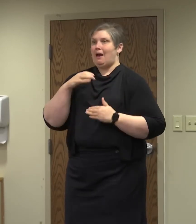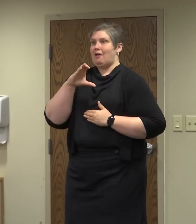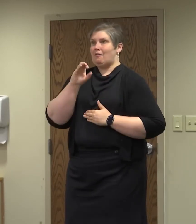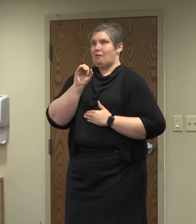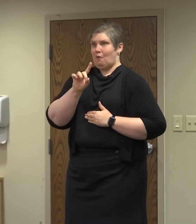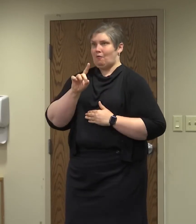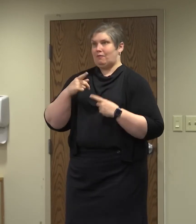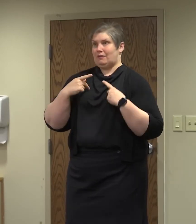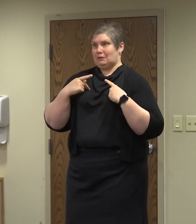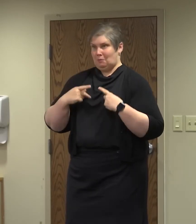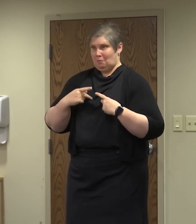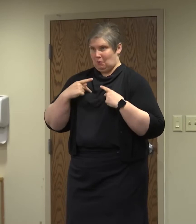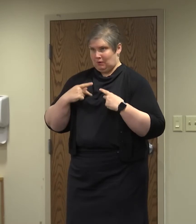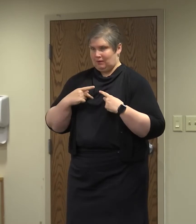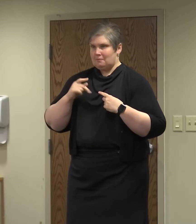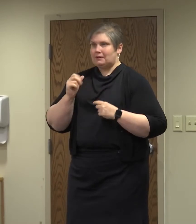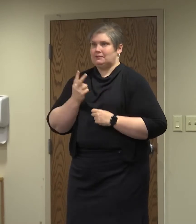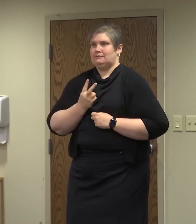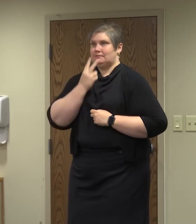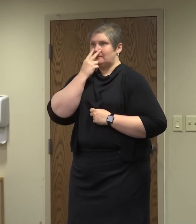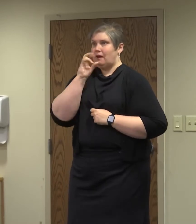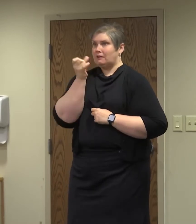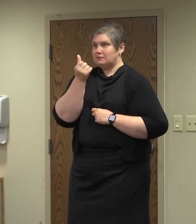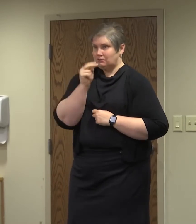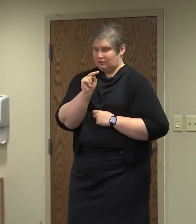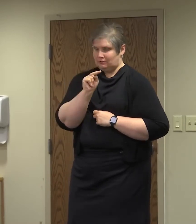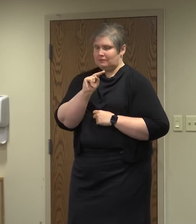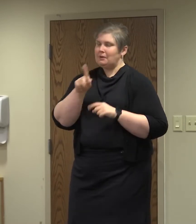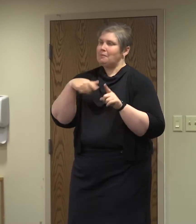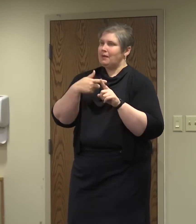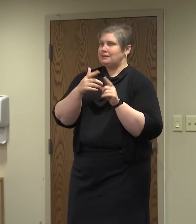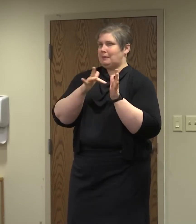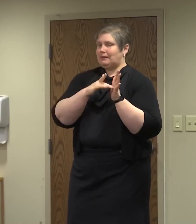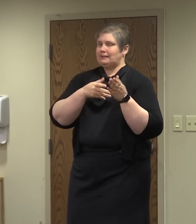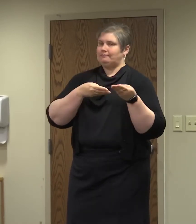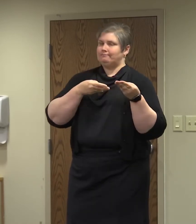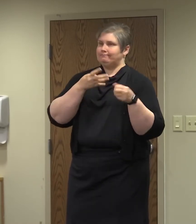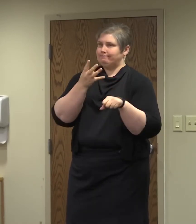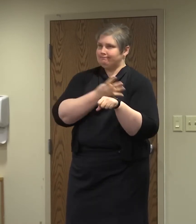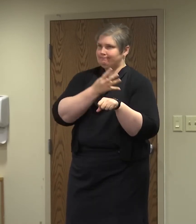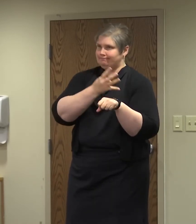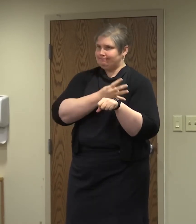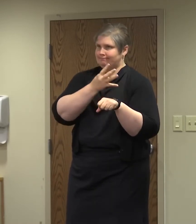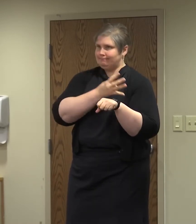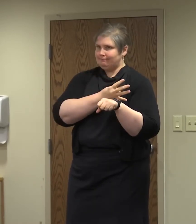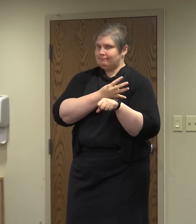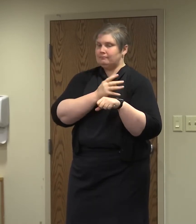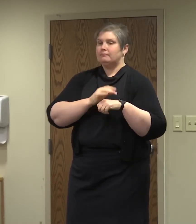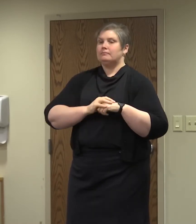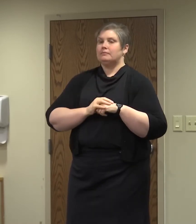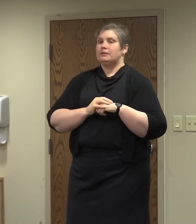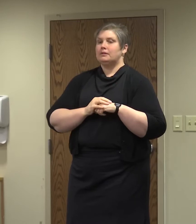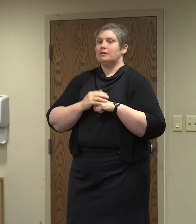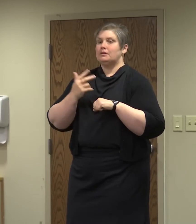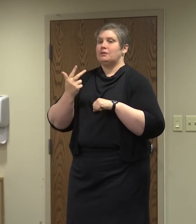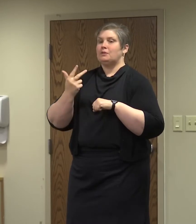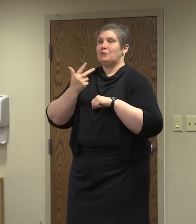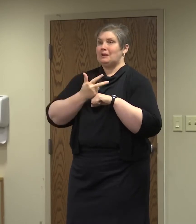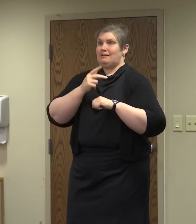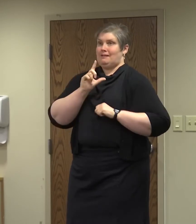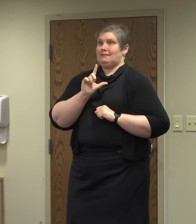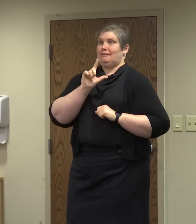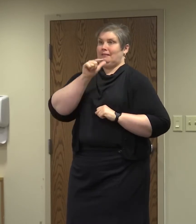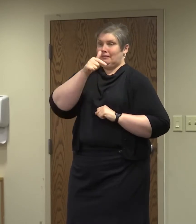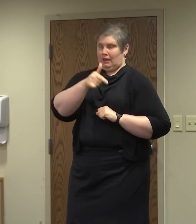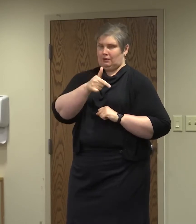oxygen, and received several medication treatments to improve his condition. 3 days after being admitted, the chairman was released